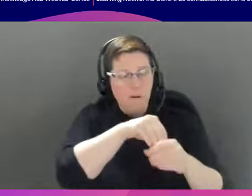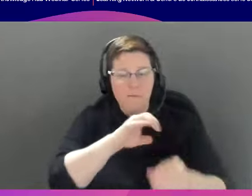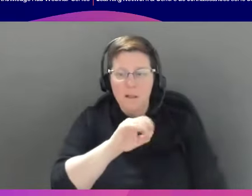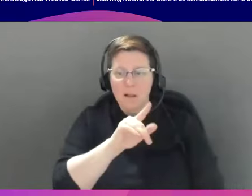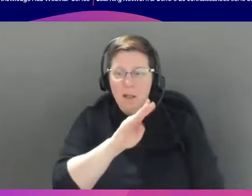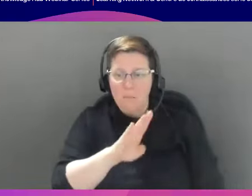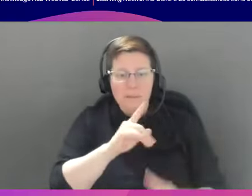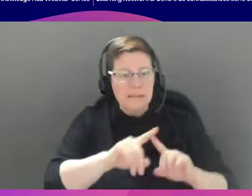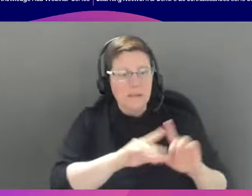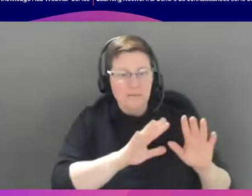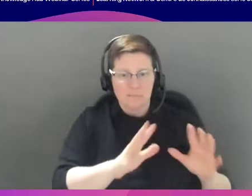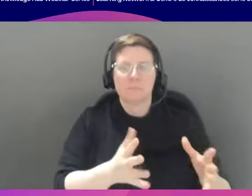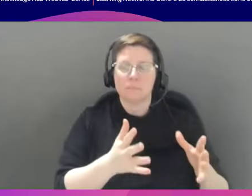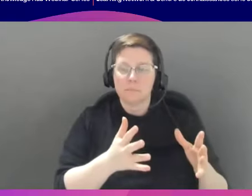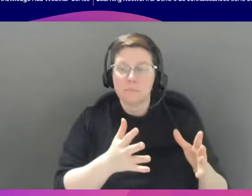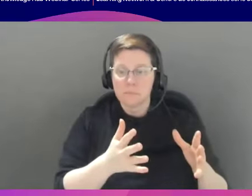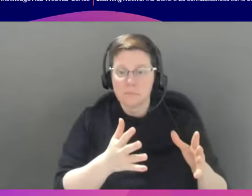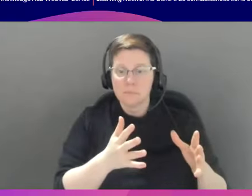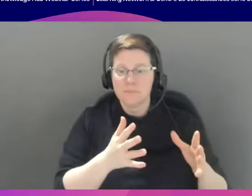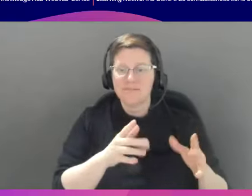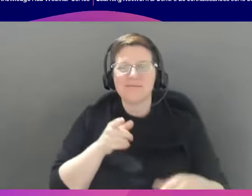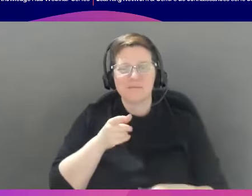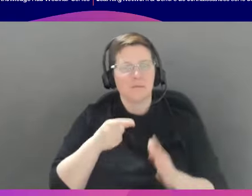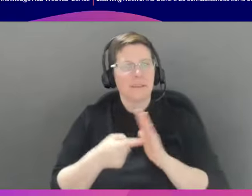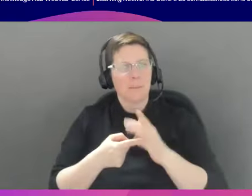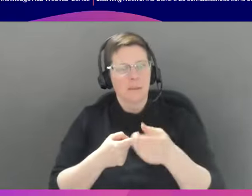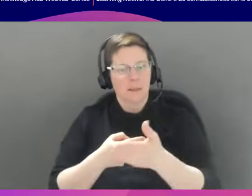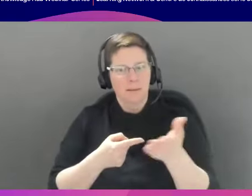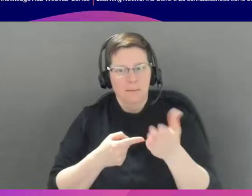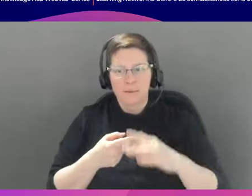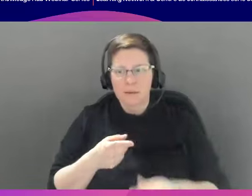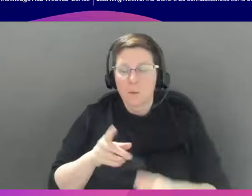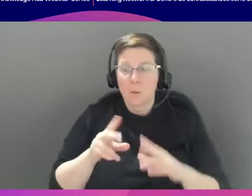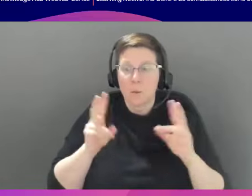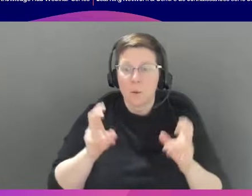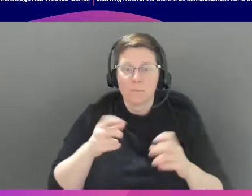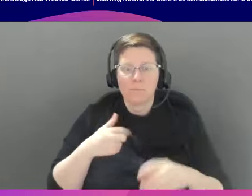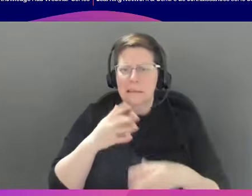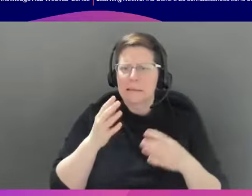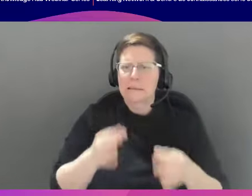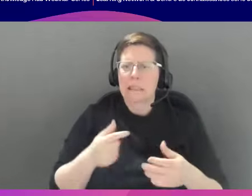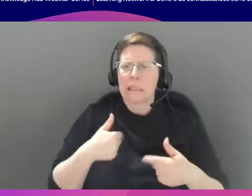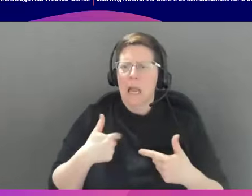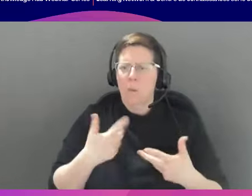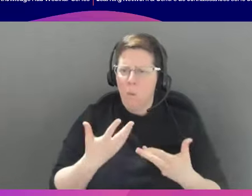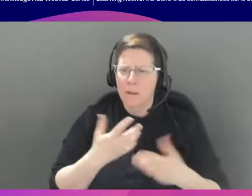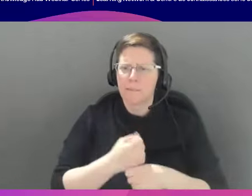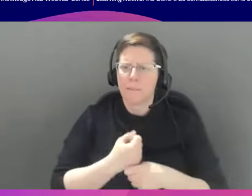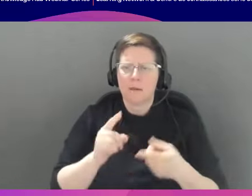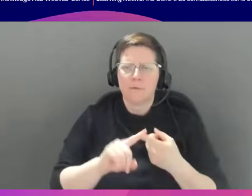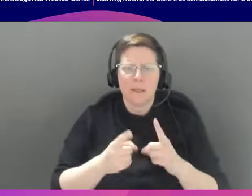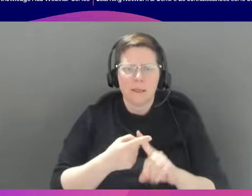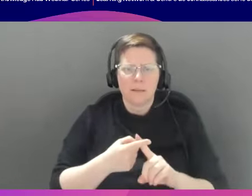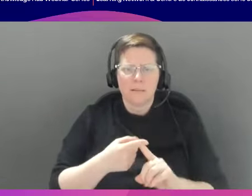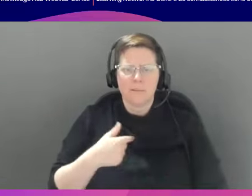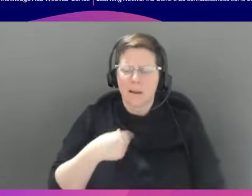so forth. So this user here, quote, says, I decided I wanted to make some friends. I would